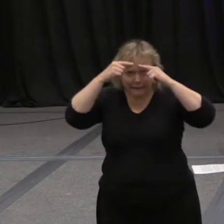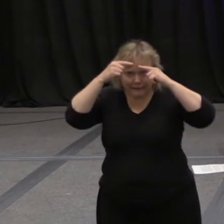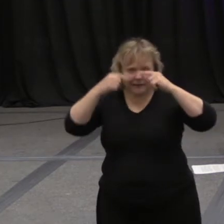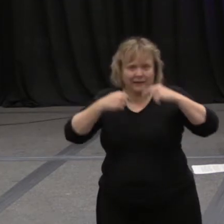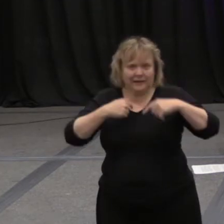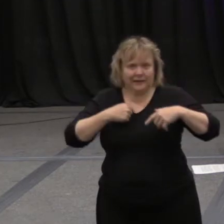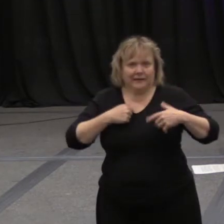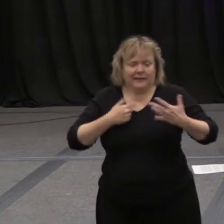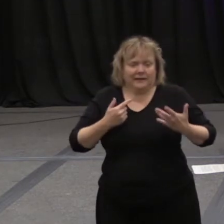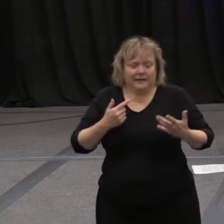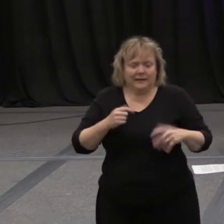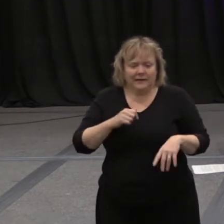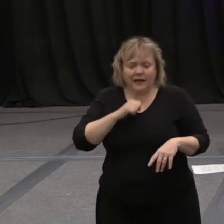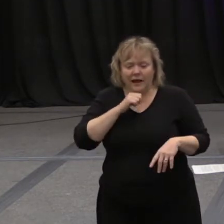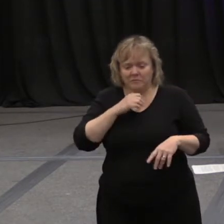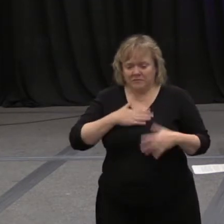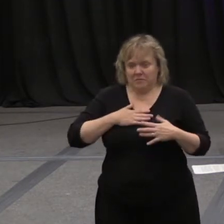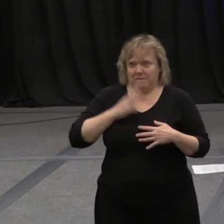think about it.